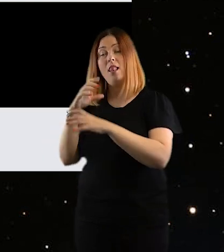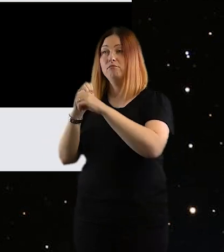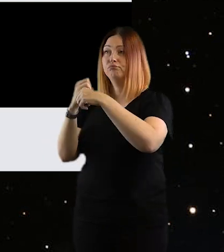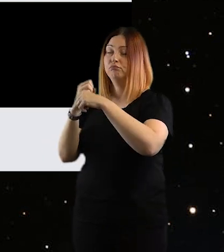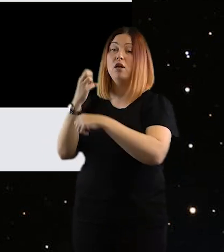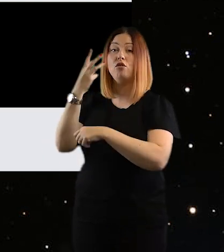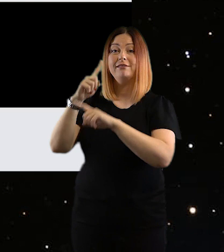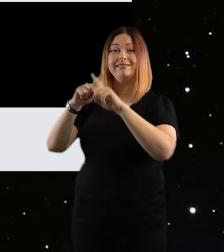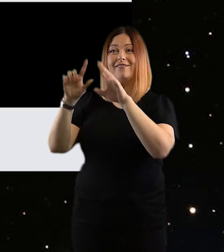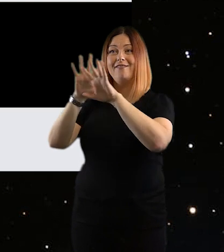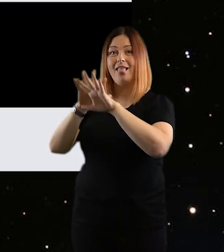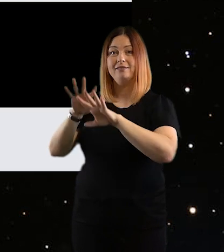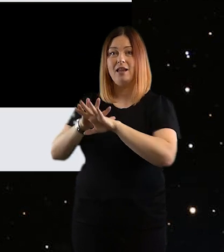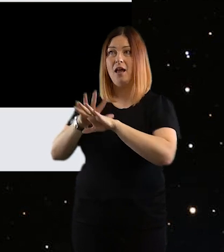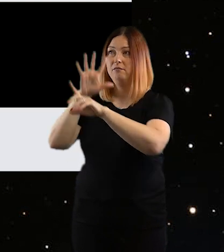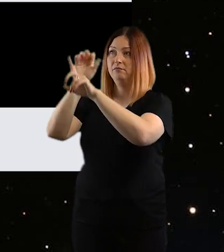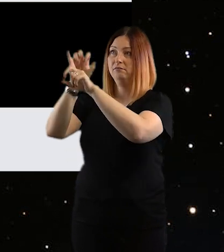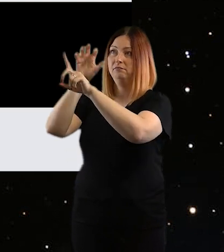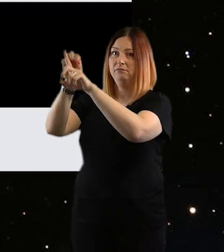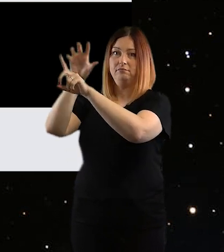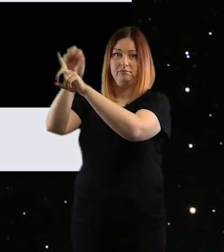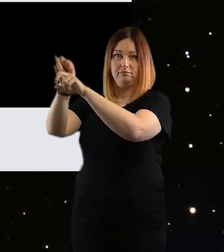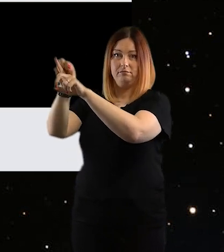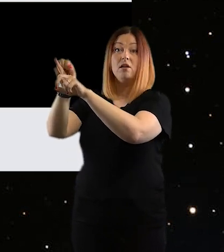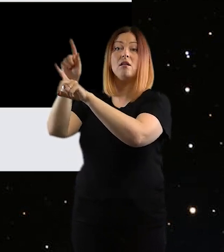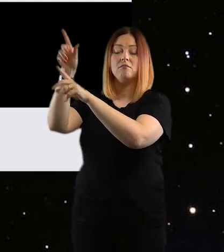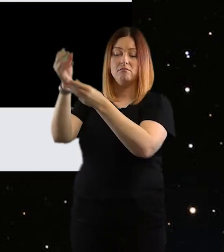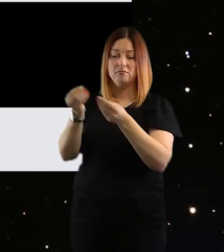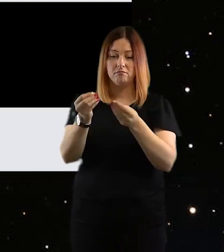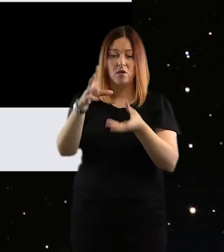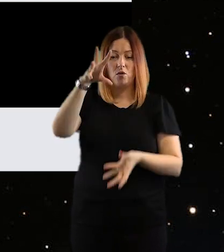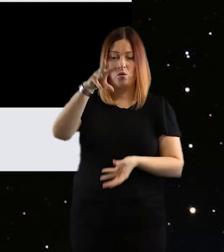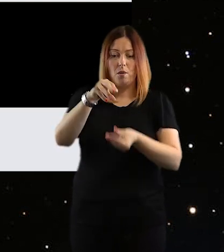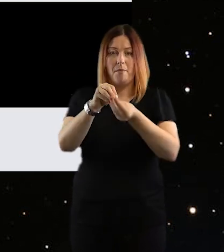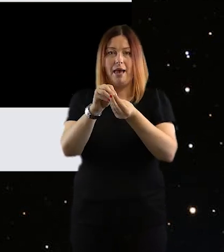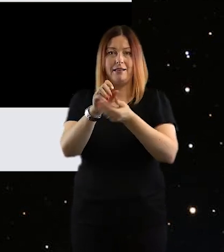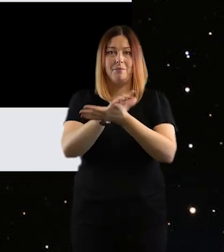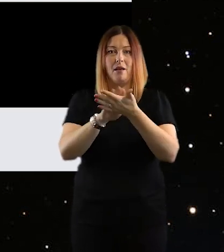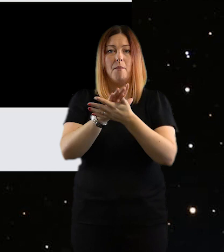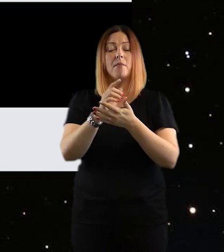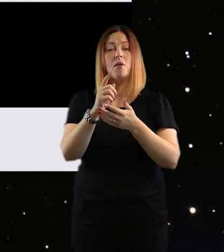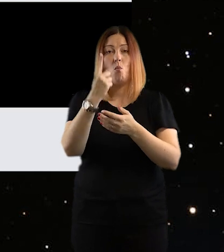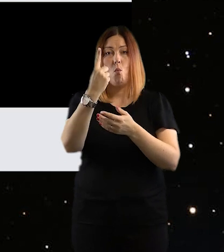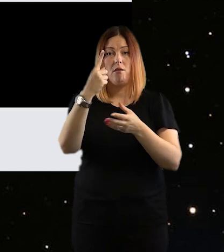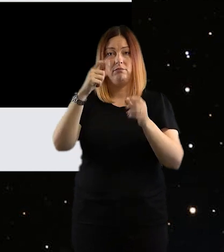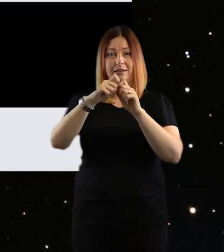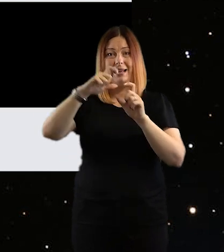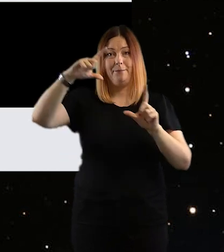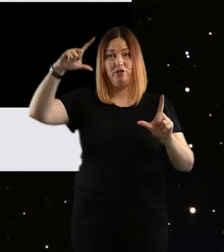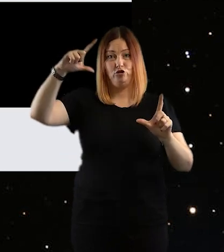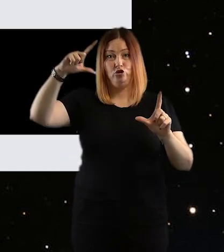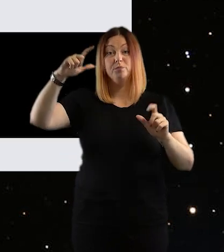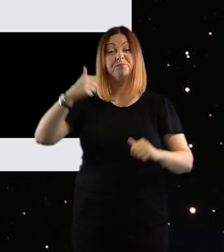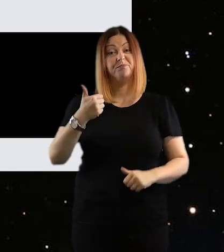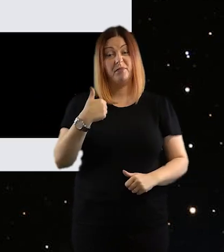different filters, which we will then combine in LT image to create our 3-colour observation. So we're going to go ahead and click continue because